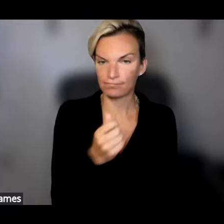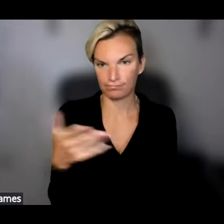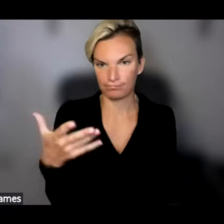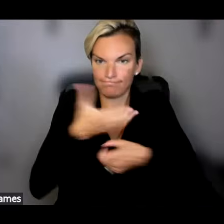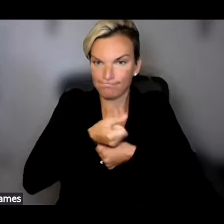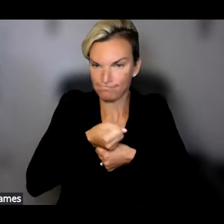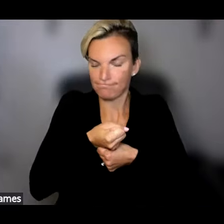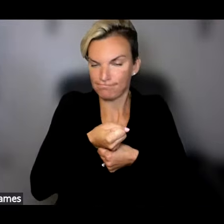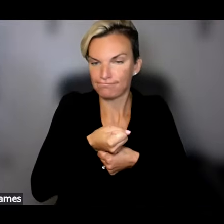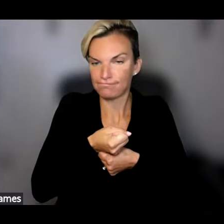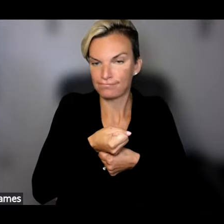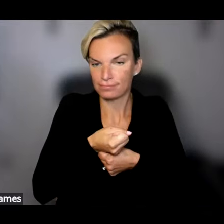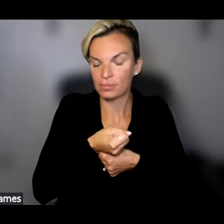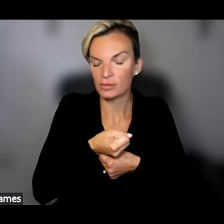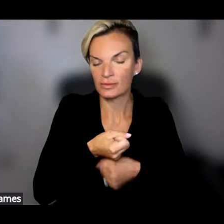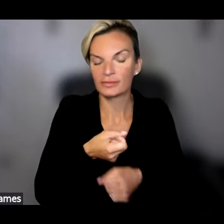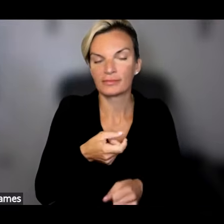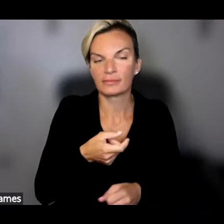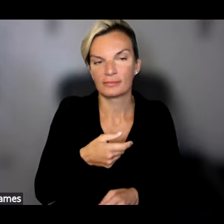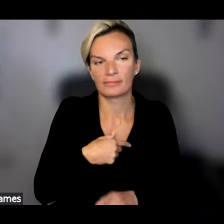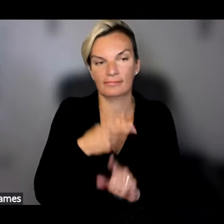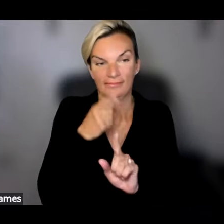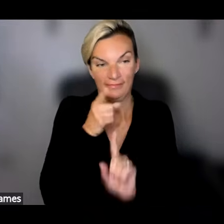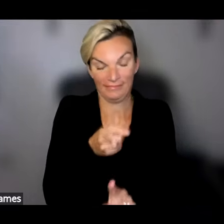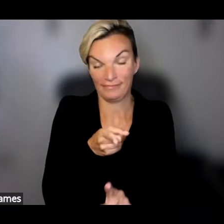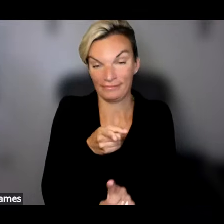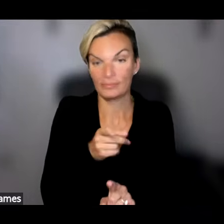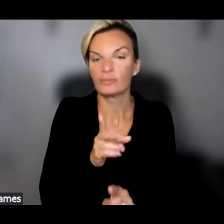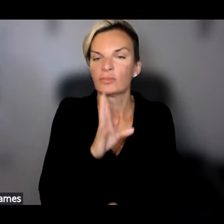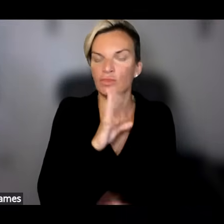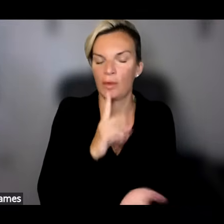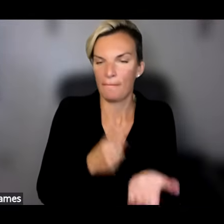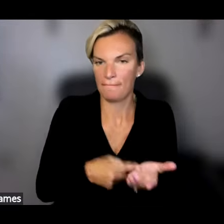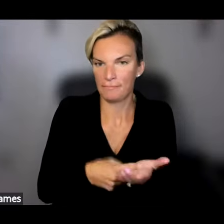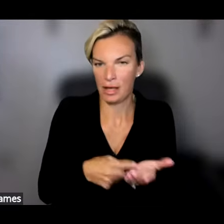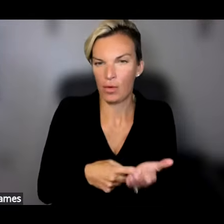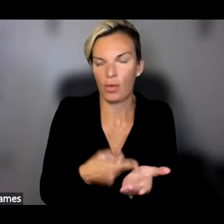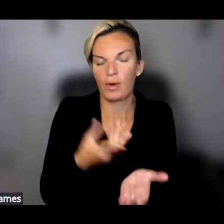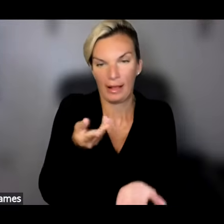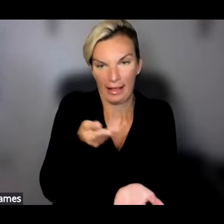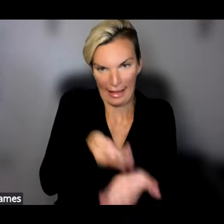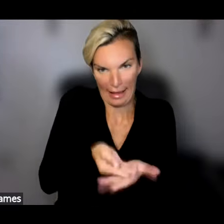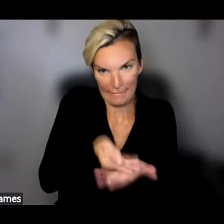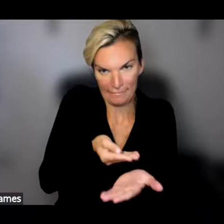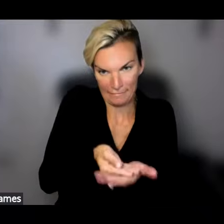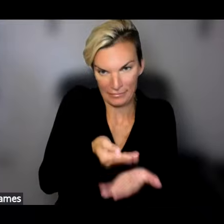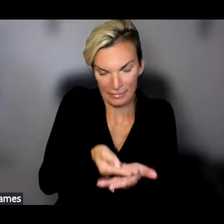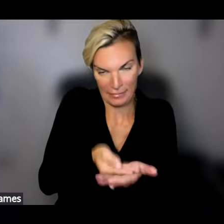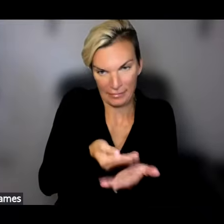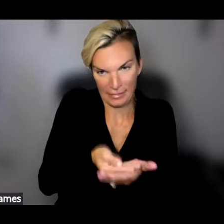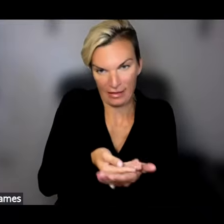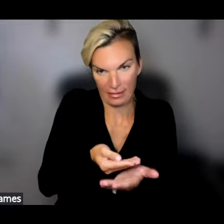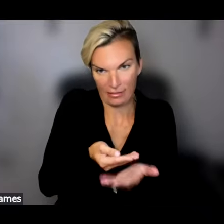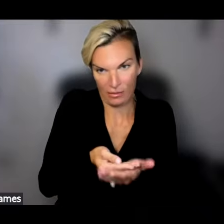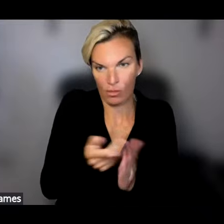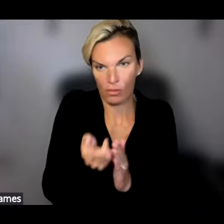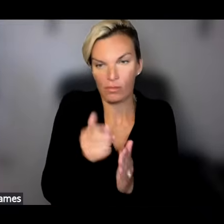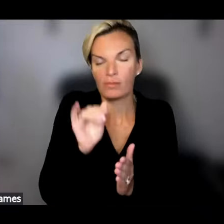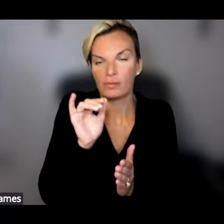something in there that indicates that this is talking about campaign finance laws, because I did take campaign finance laws out of